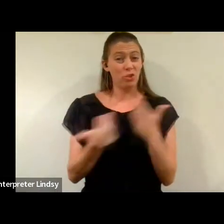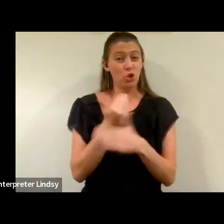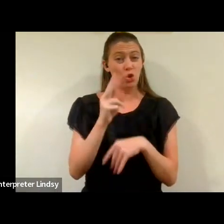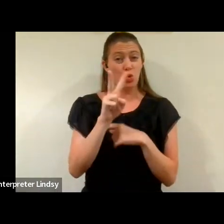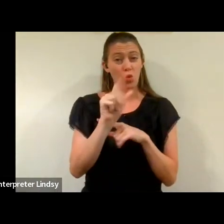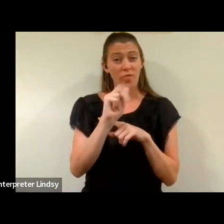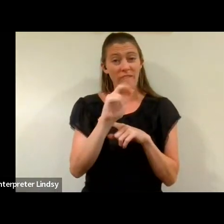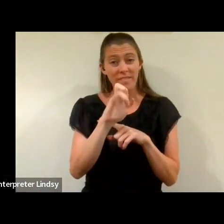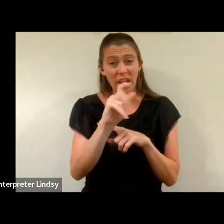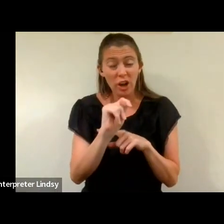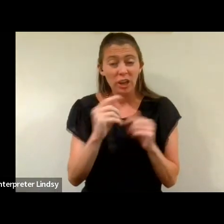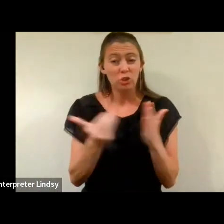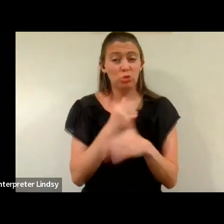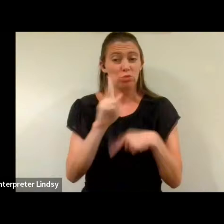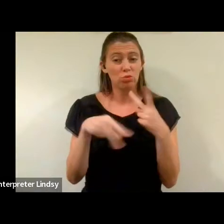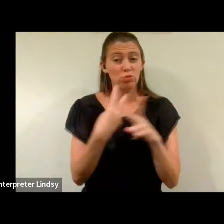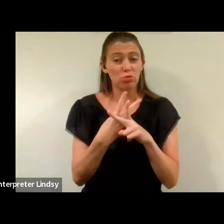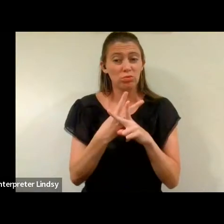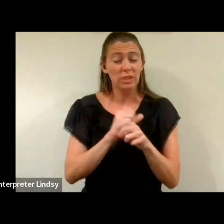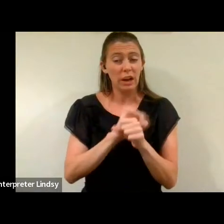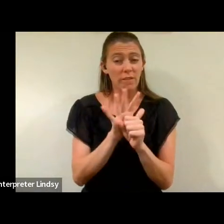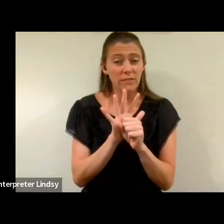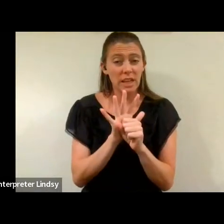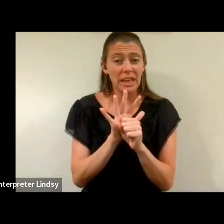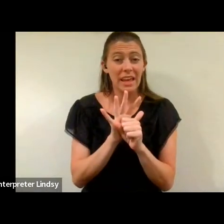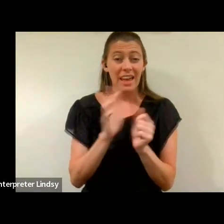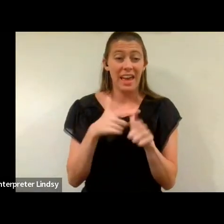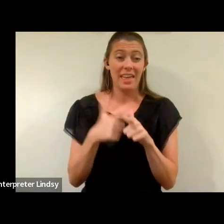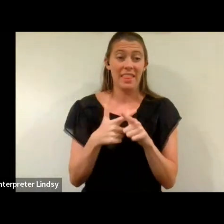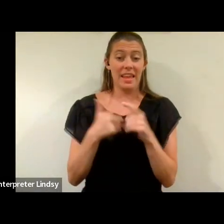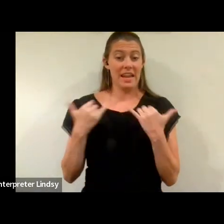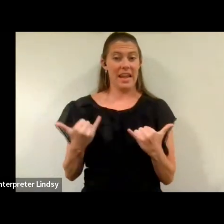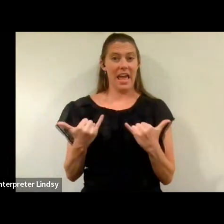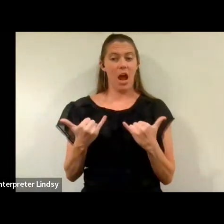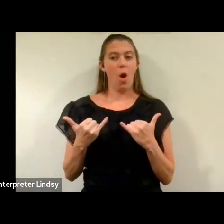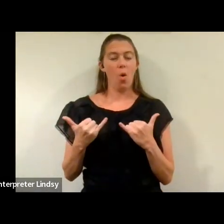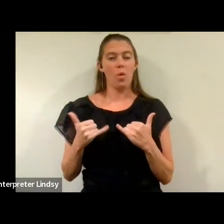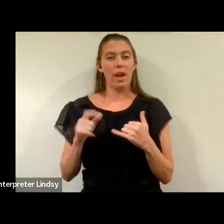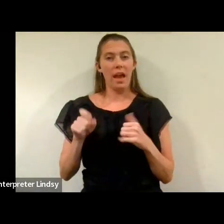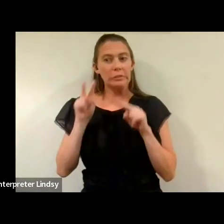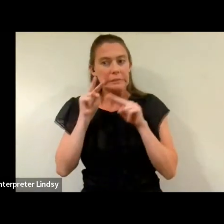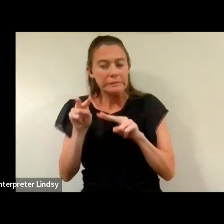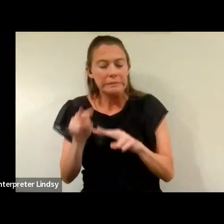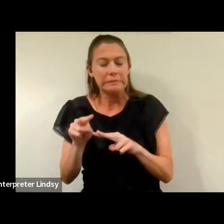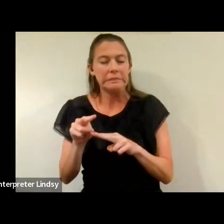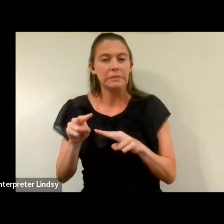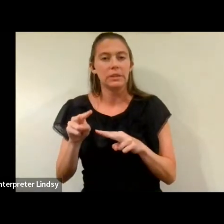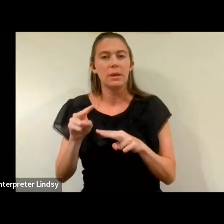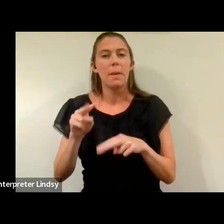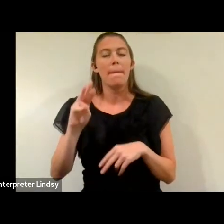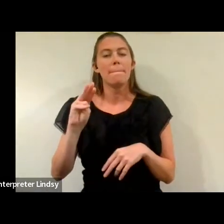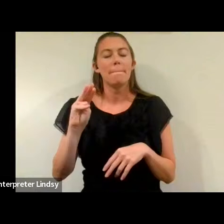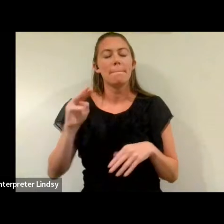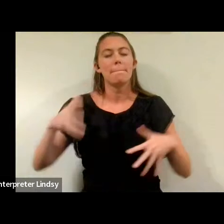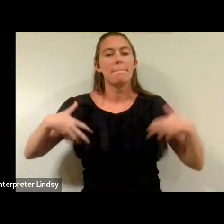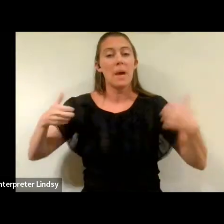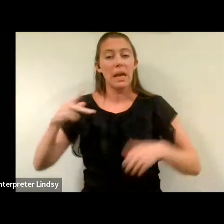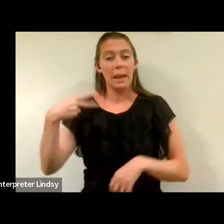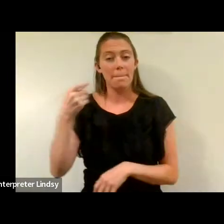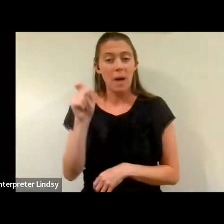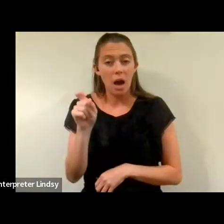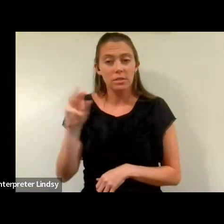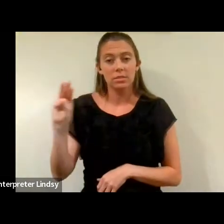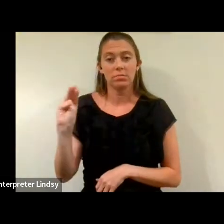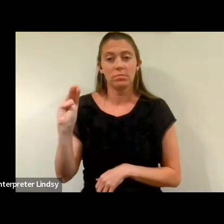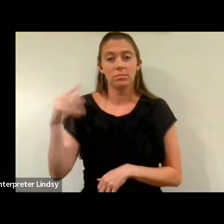So that's one thing that I would say is not above, not beyond, but right after, it